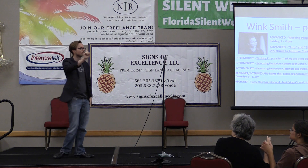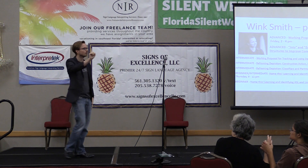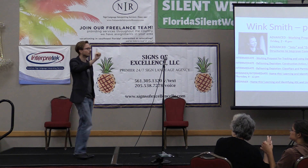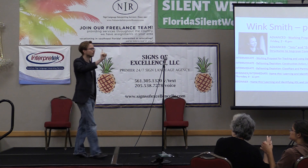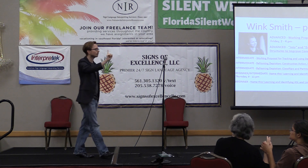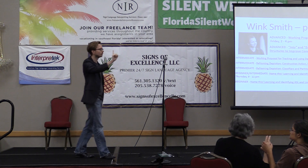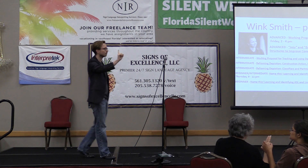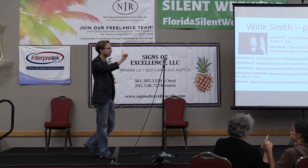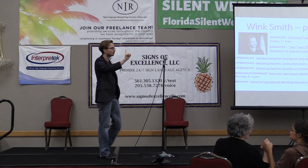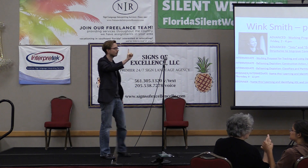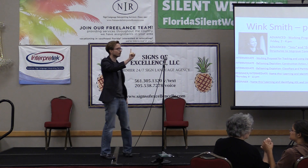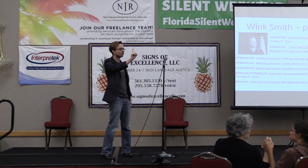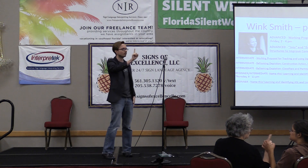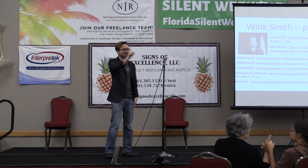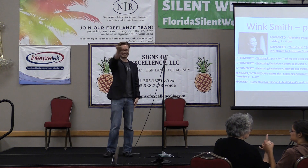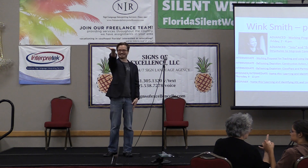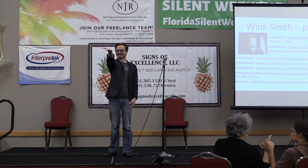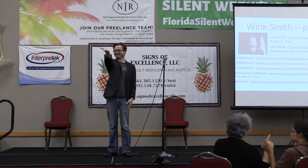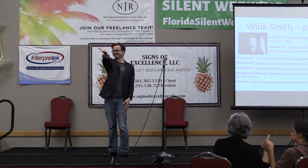Future is where?